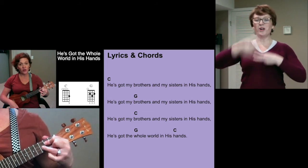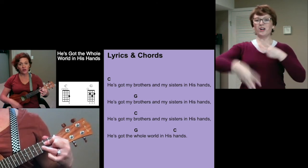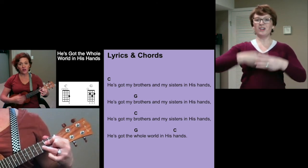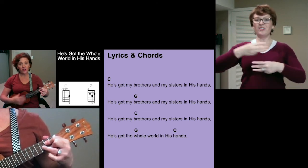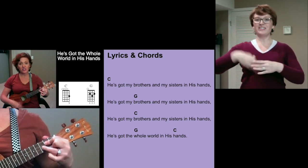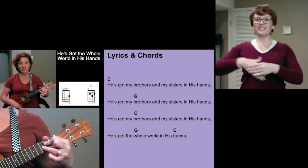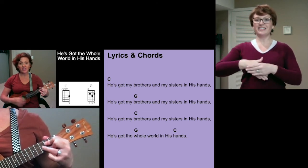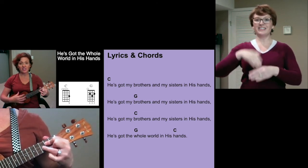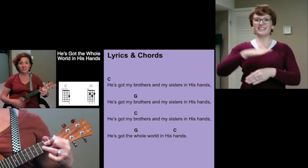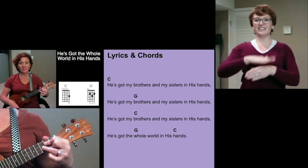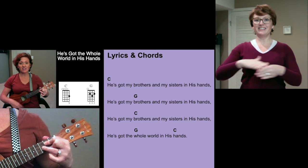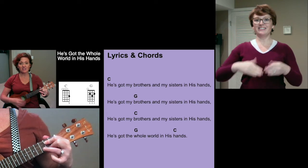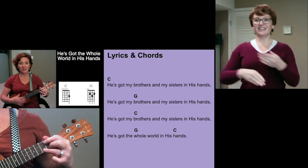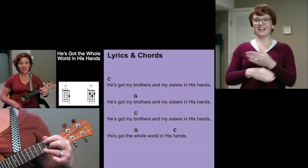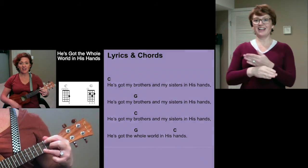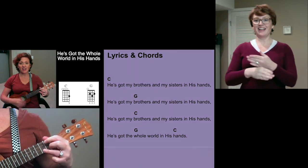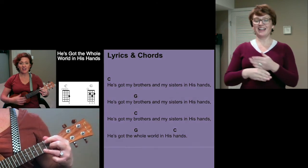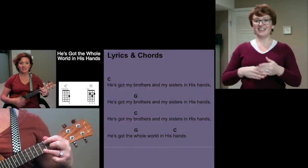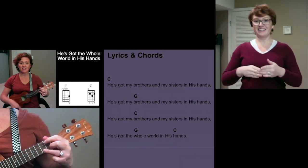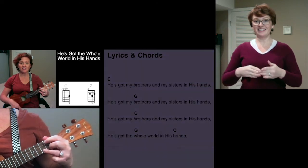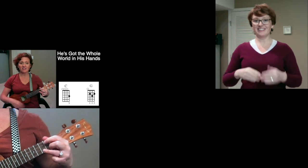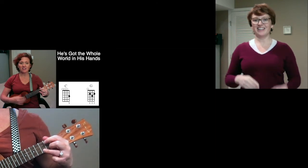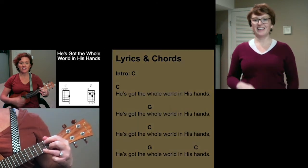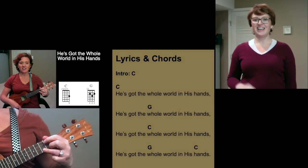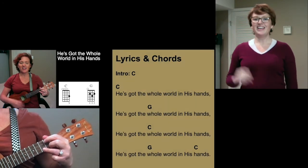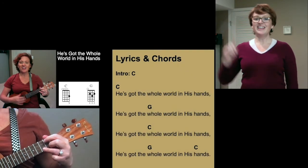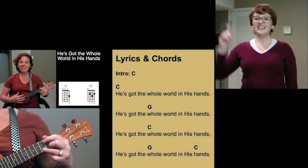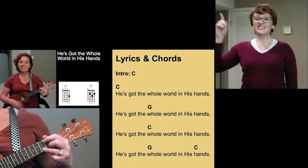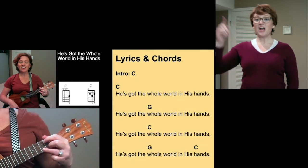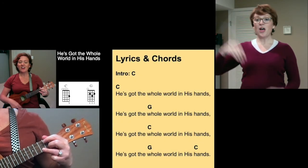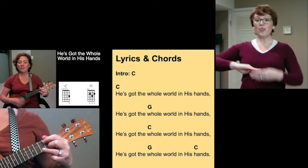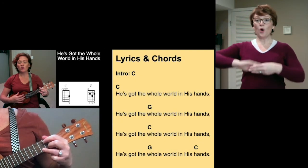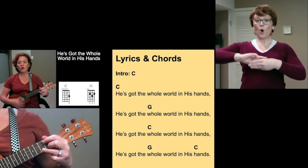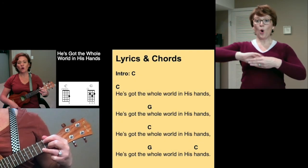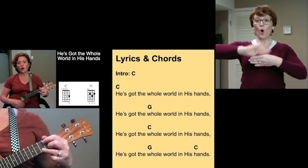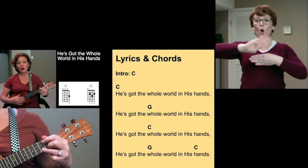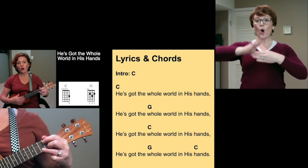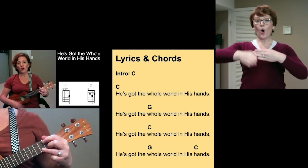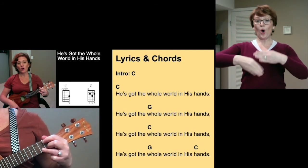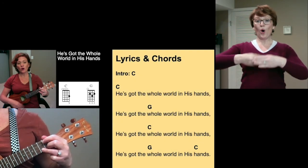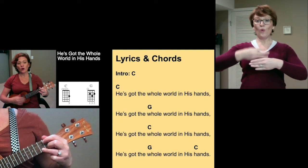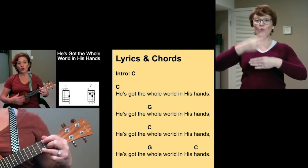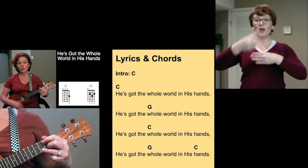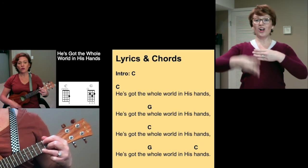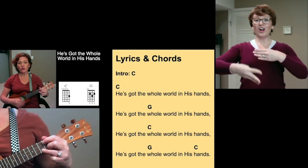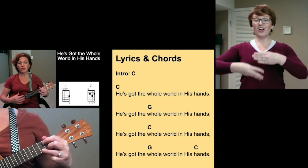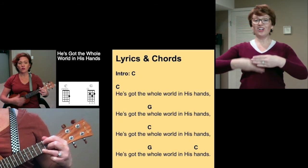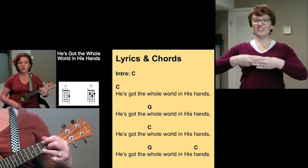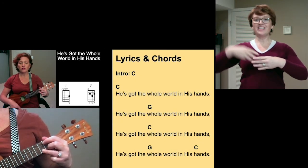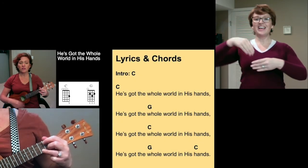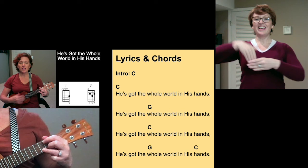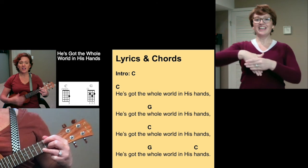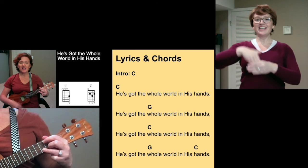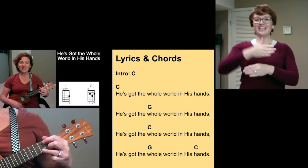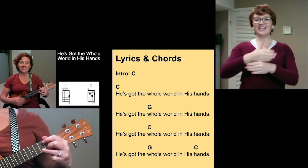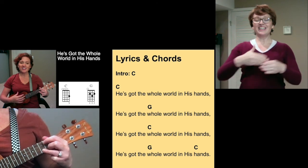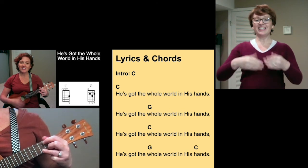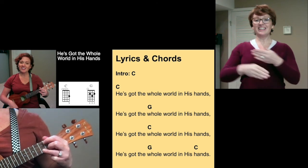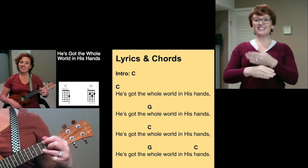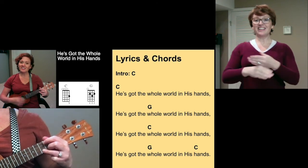world in his hands. He's got the whole world in his